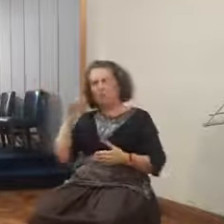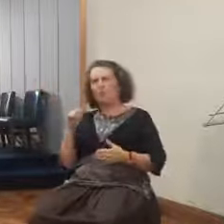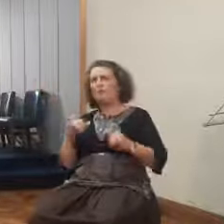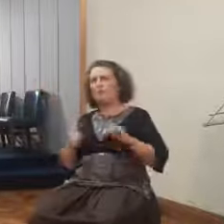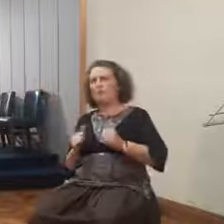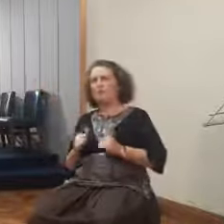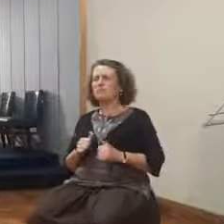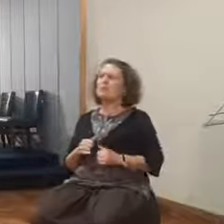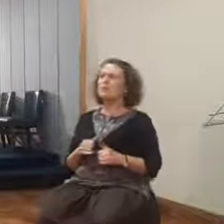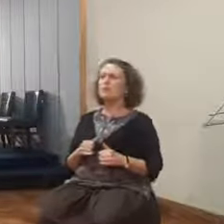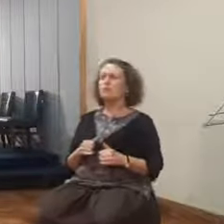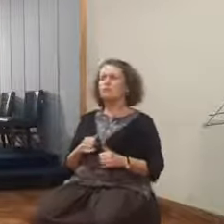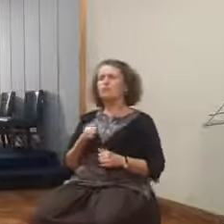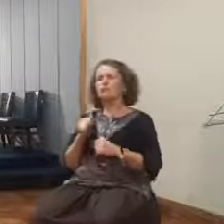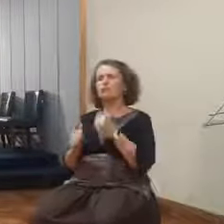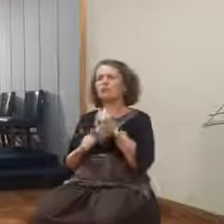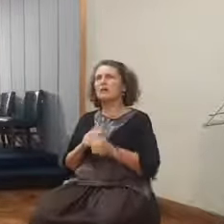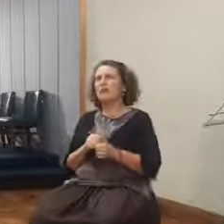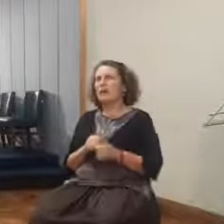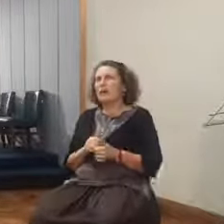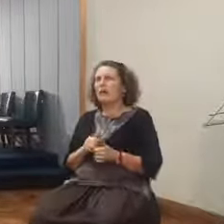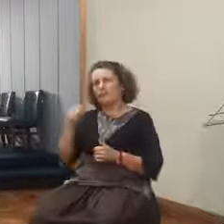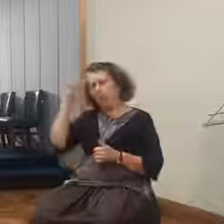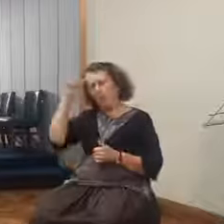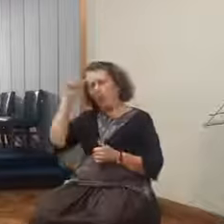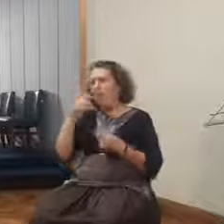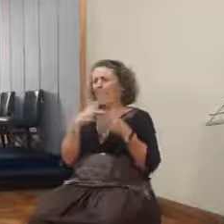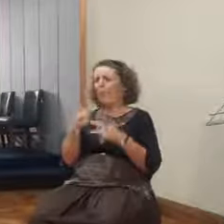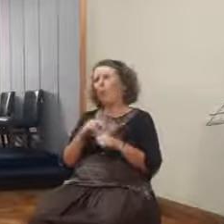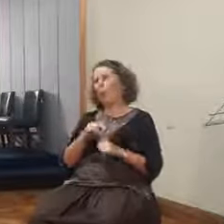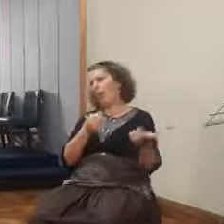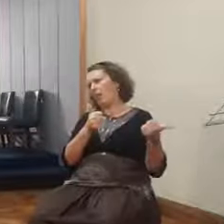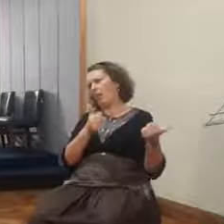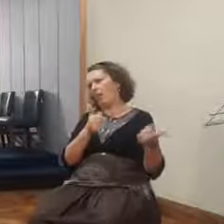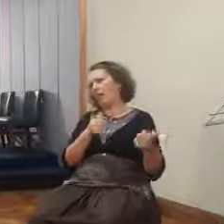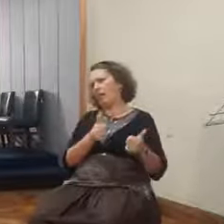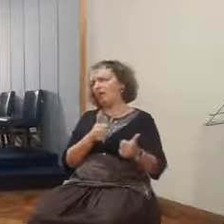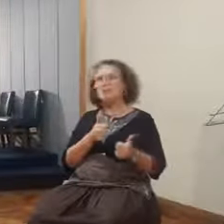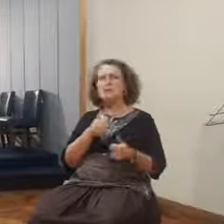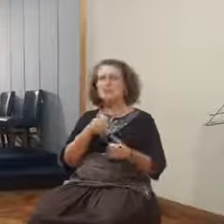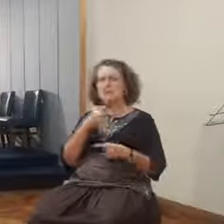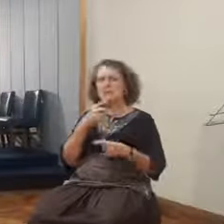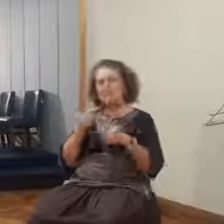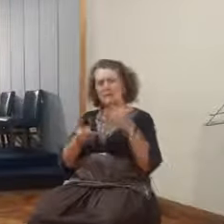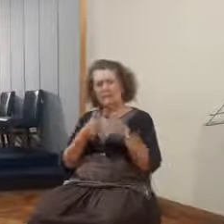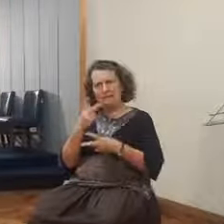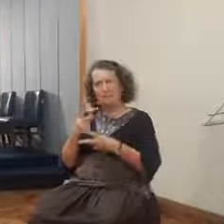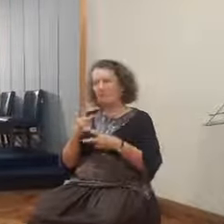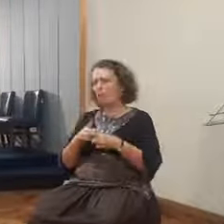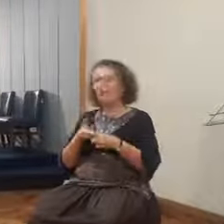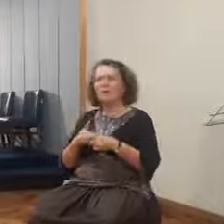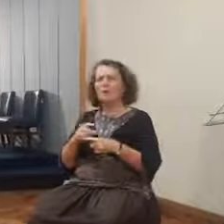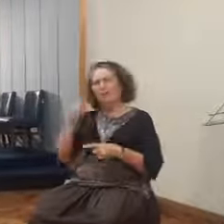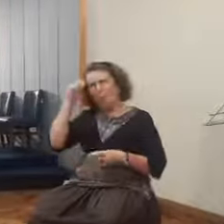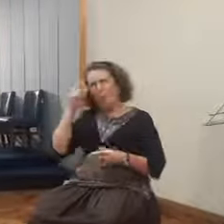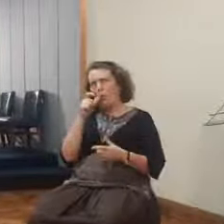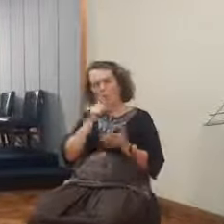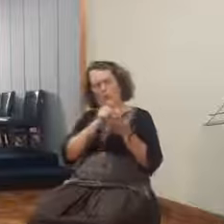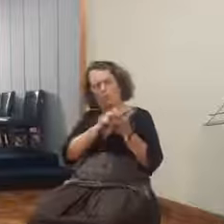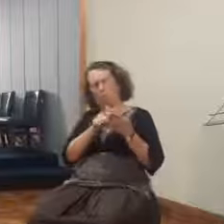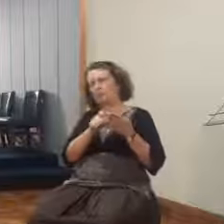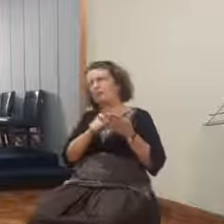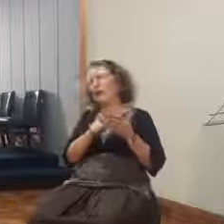repetitiveness. We have beautiful hymns. We sing them often. We We know some of them by heart, and therein lies